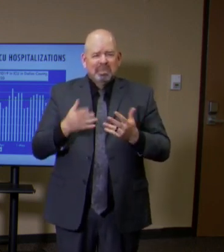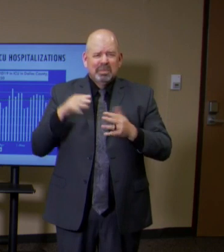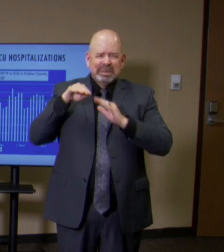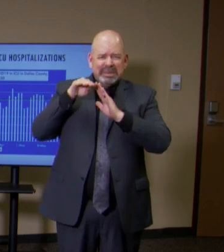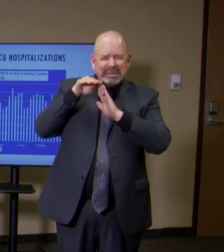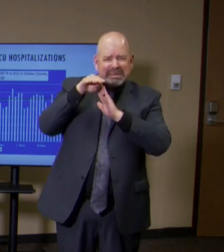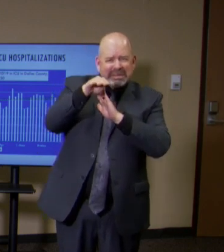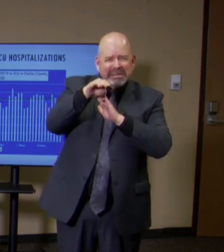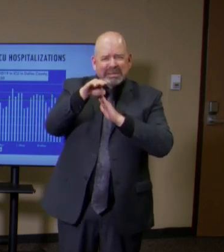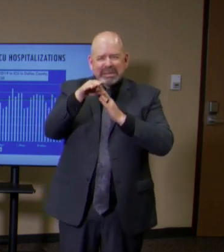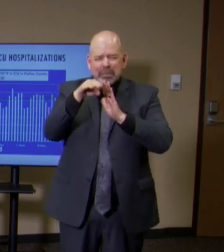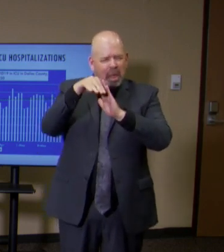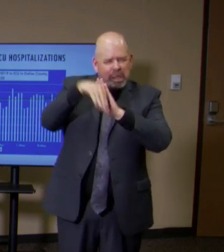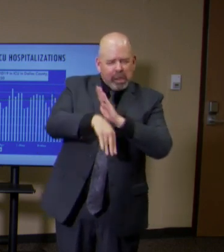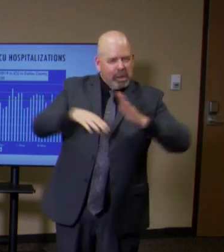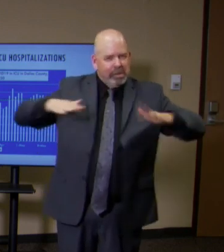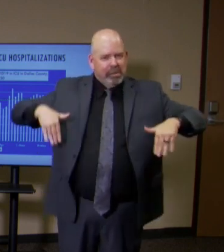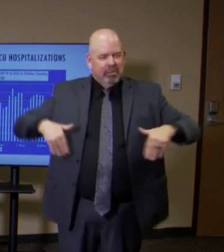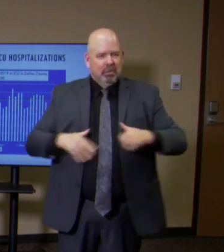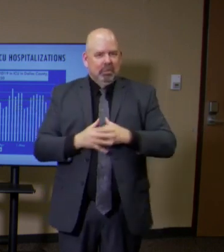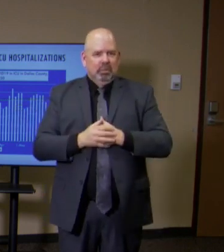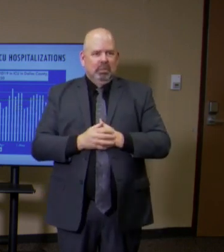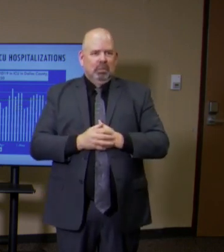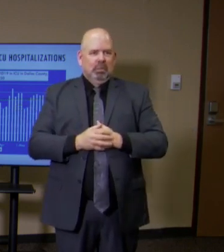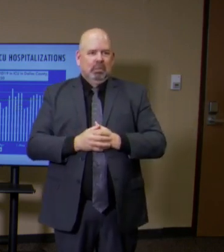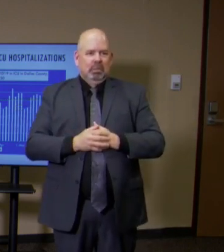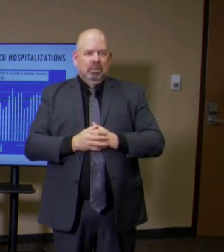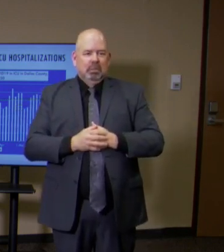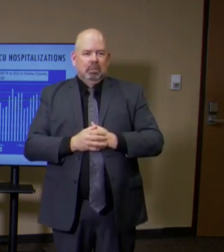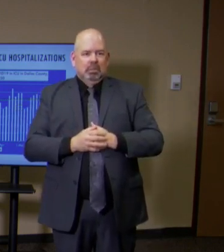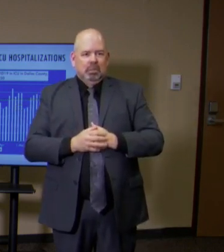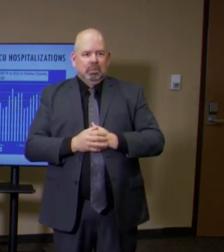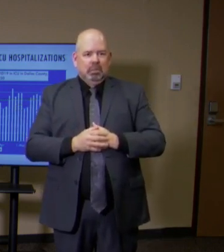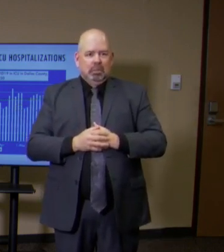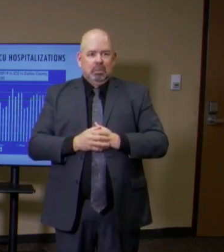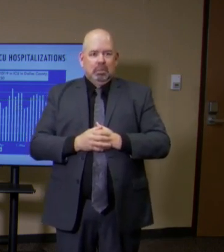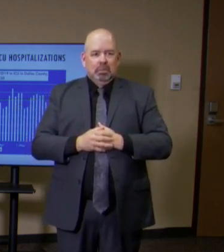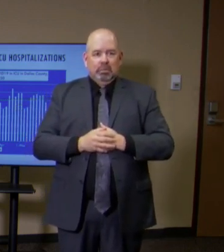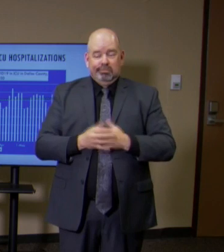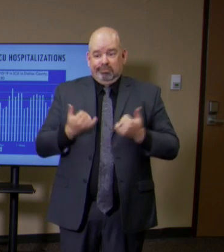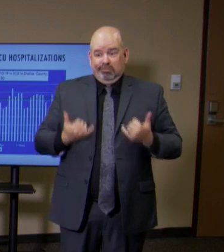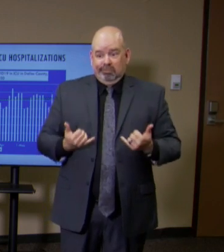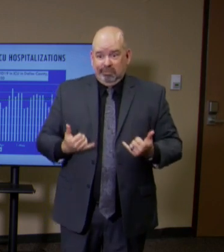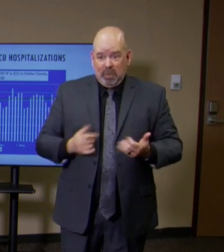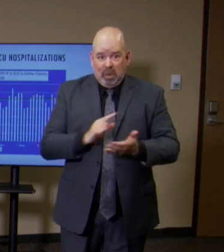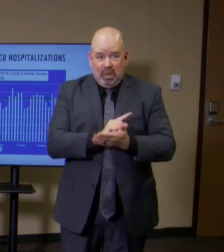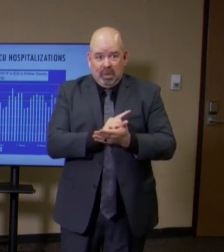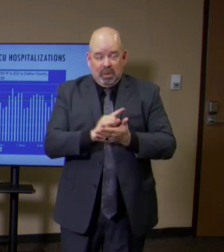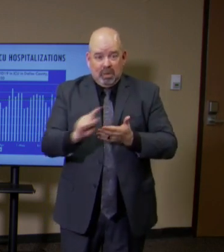that. And some, this week has been as high, certainly as it's been.